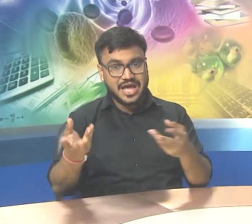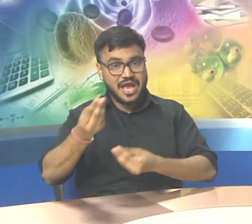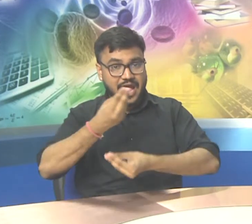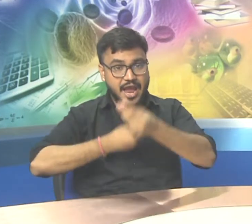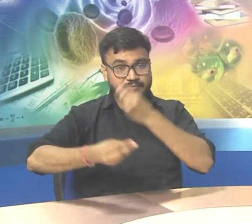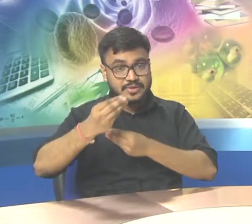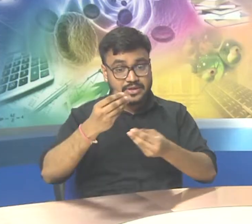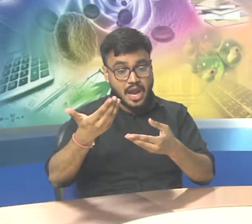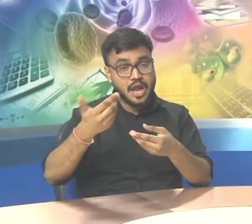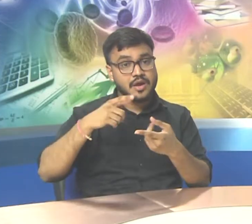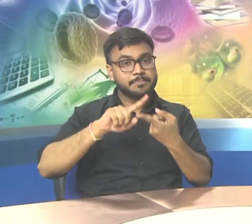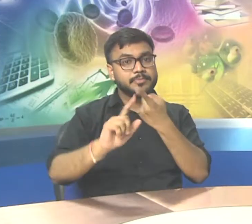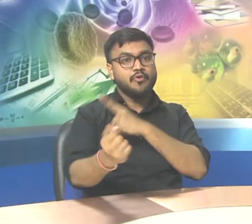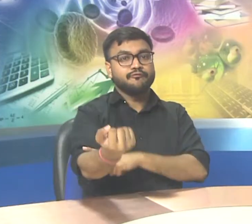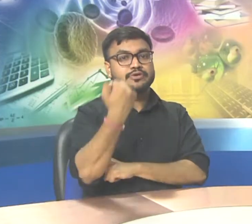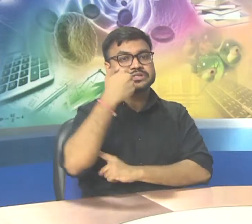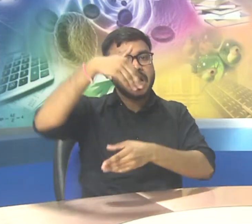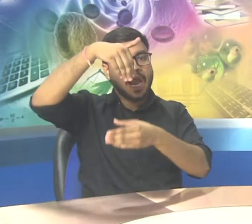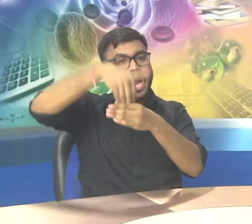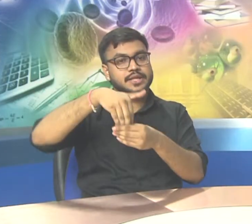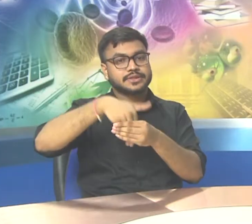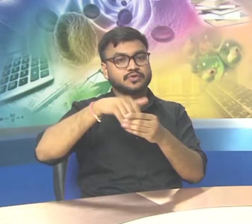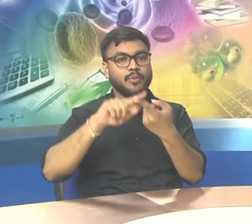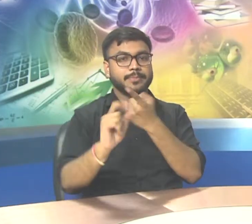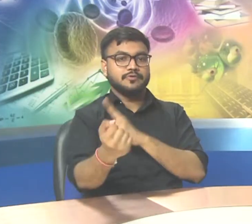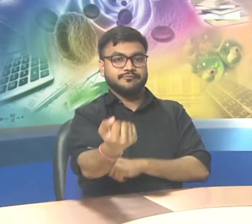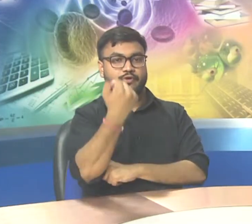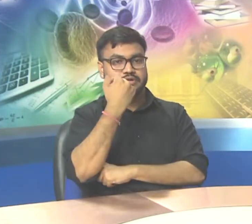And second, it should be nourish the body.